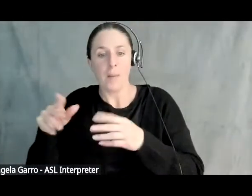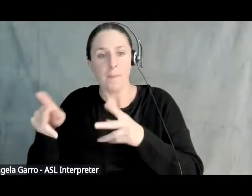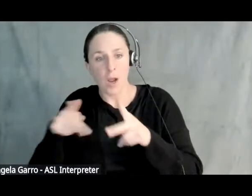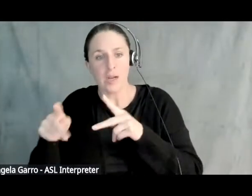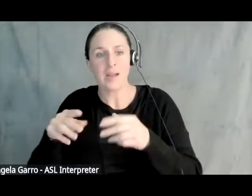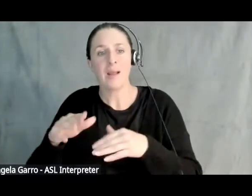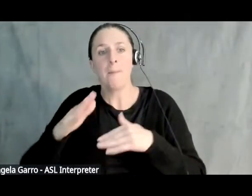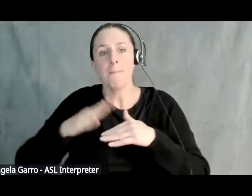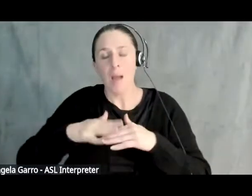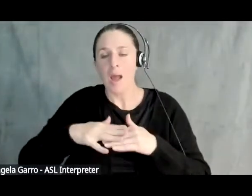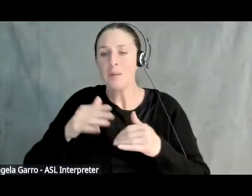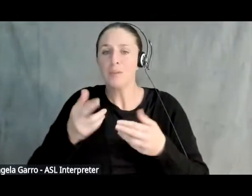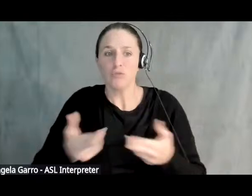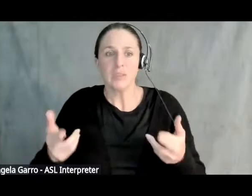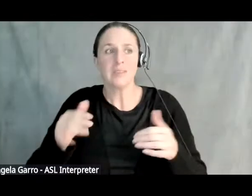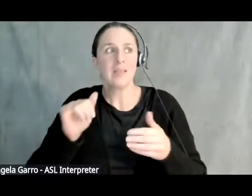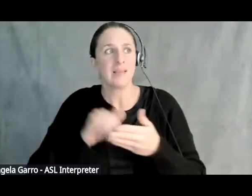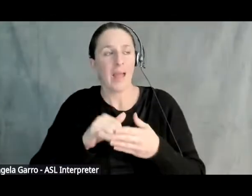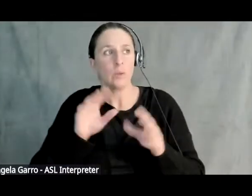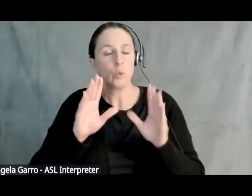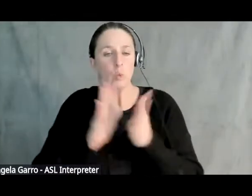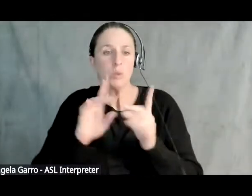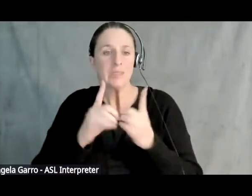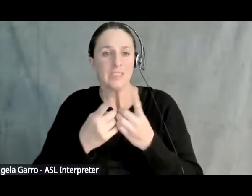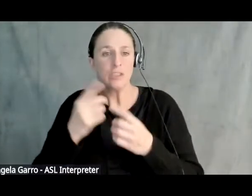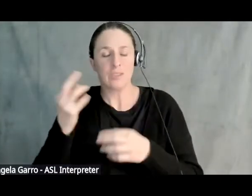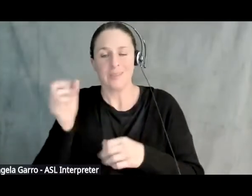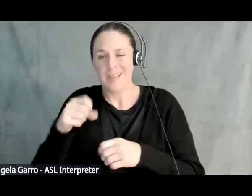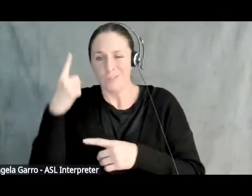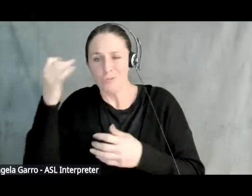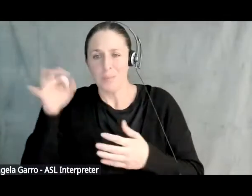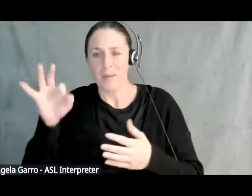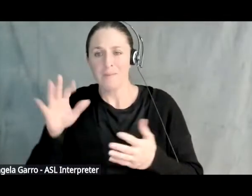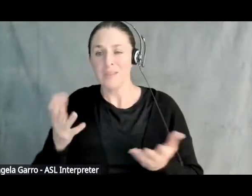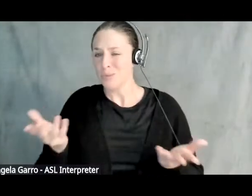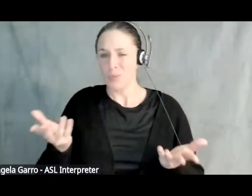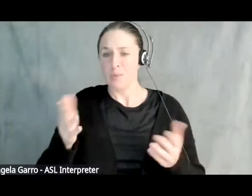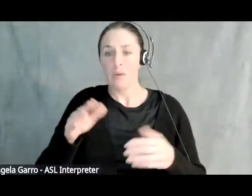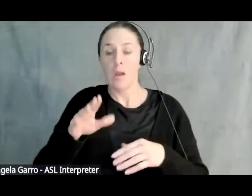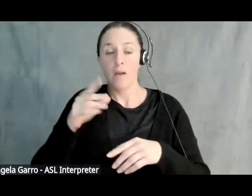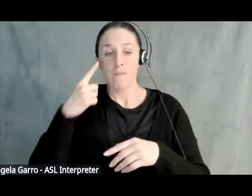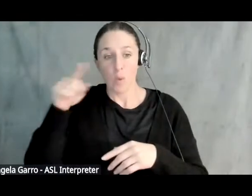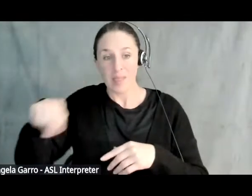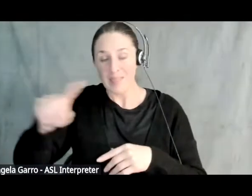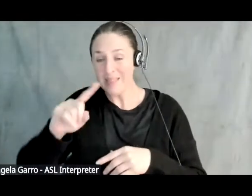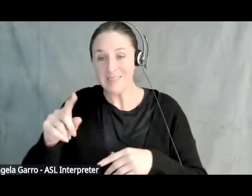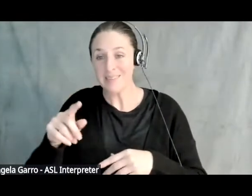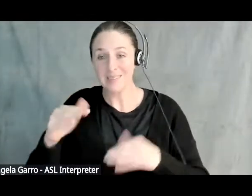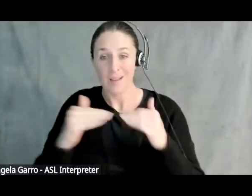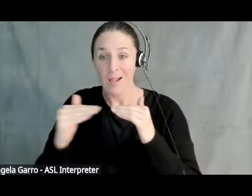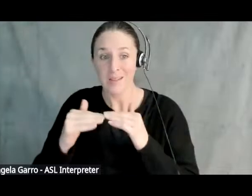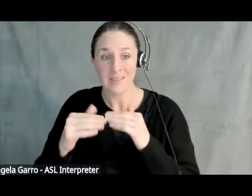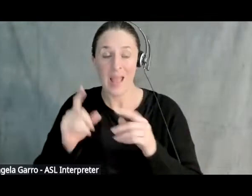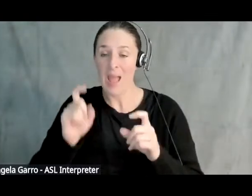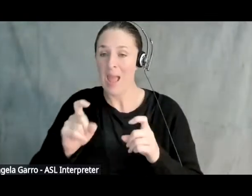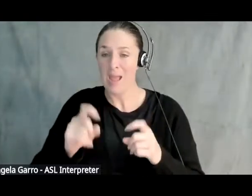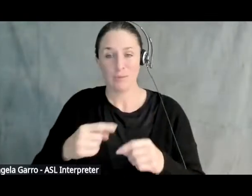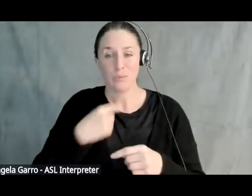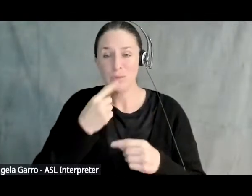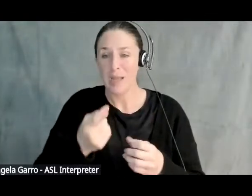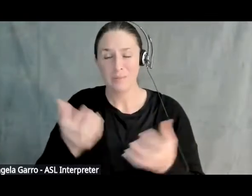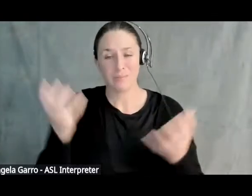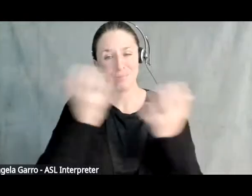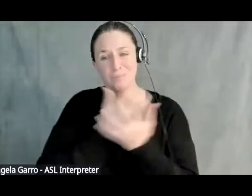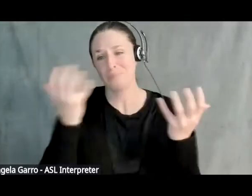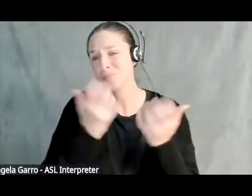district can only dream of. So on behalf of those colleagues, I have to tell you the immense waste of time and